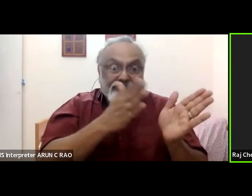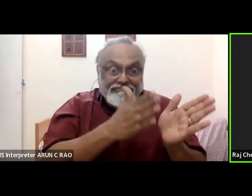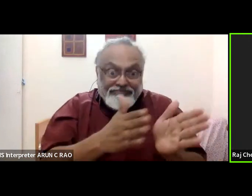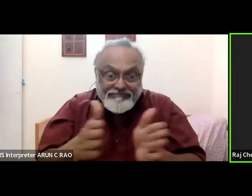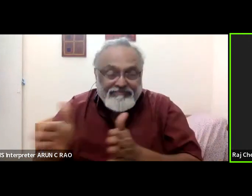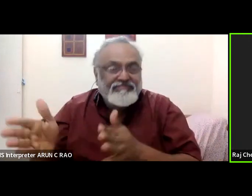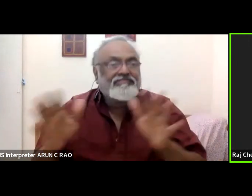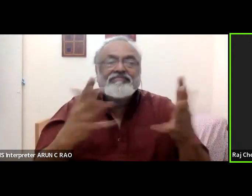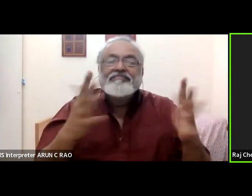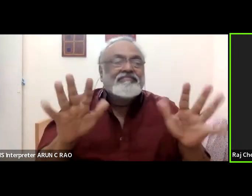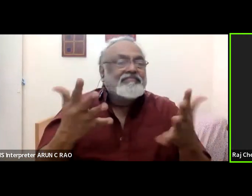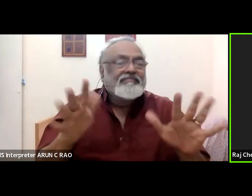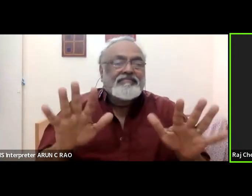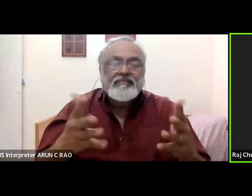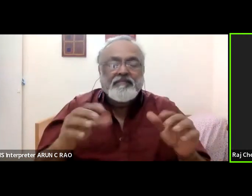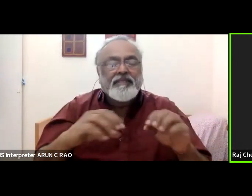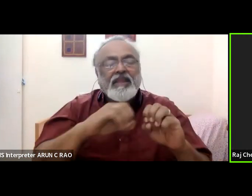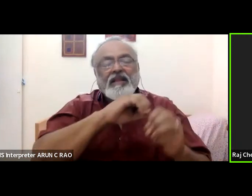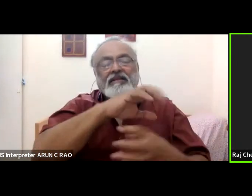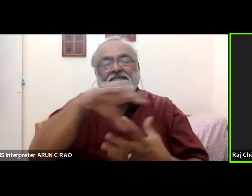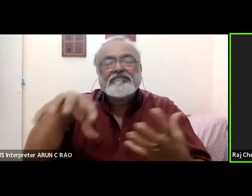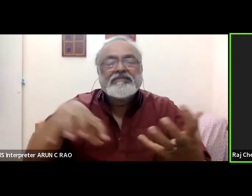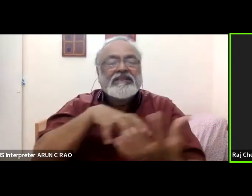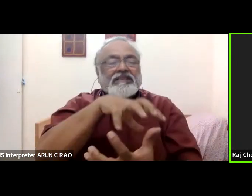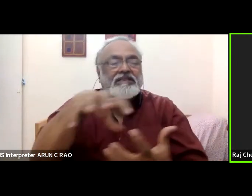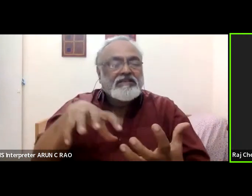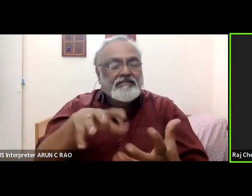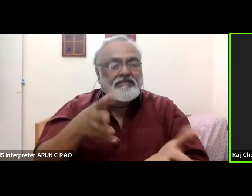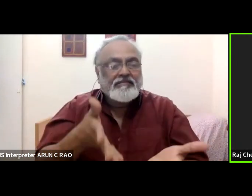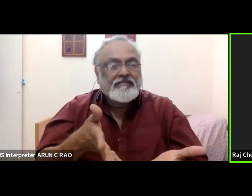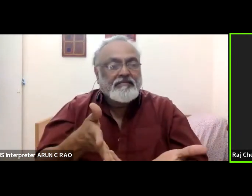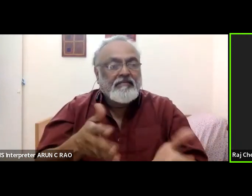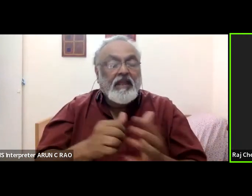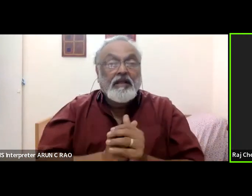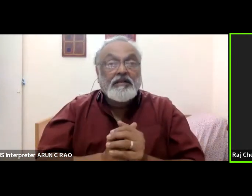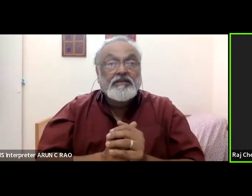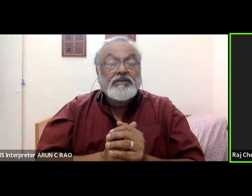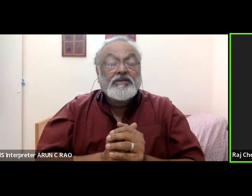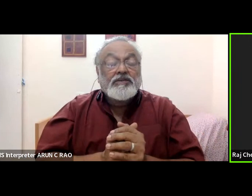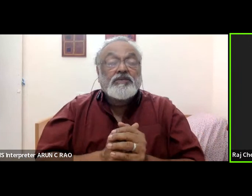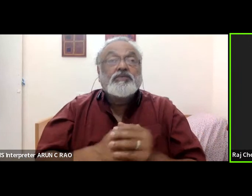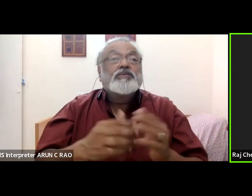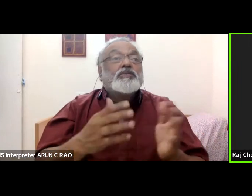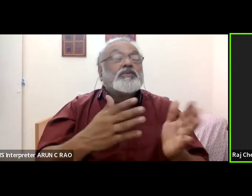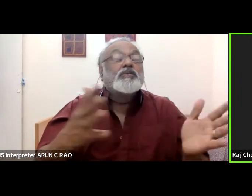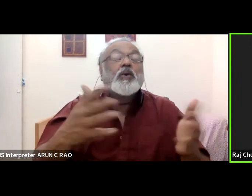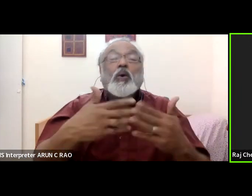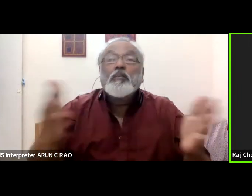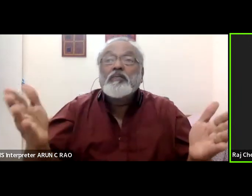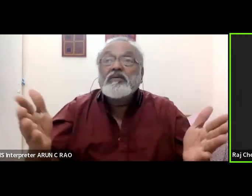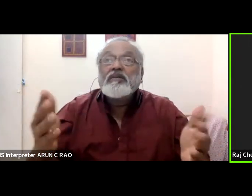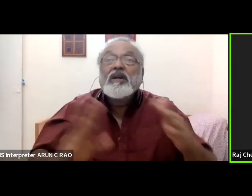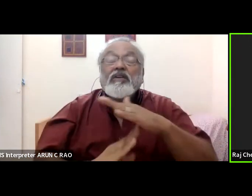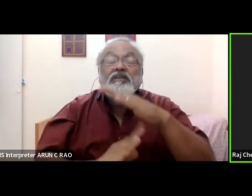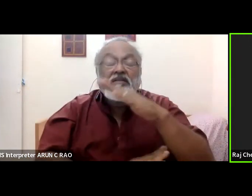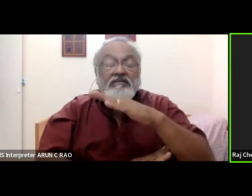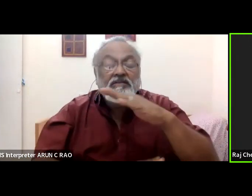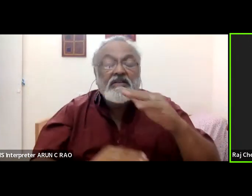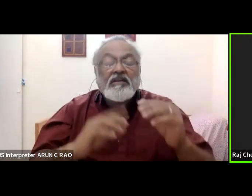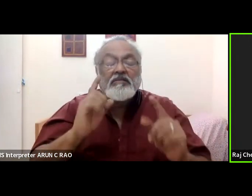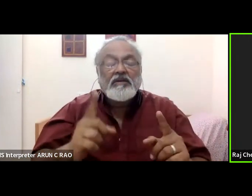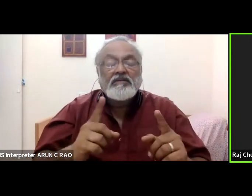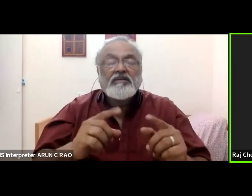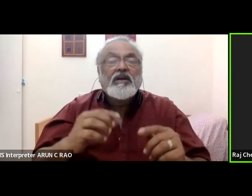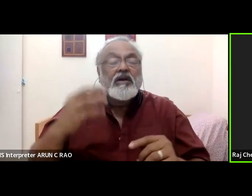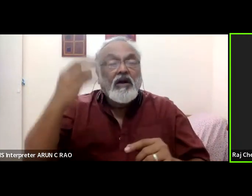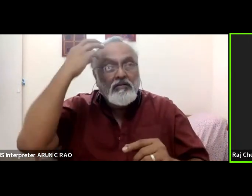the whole point. So from a public infrastructure point of view, I think it is time that not only government, but